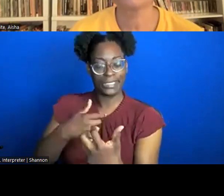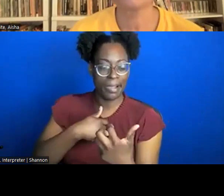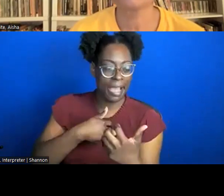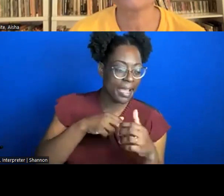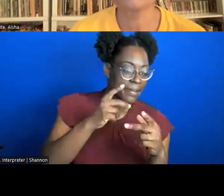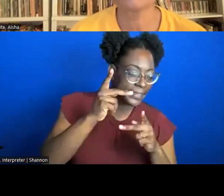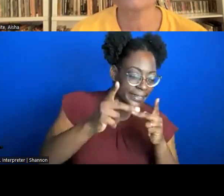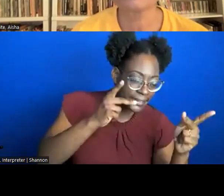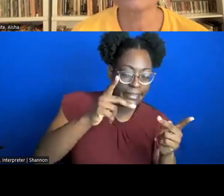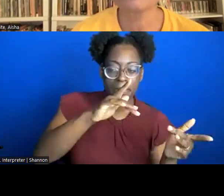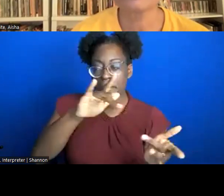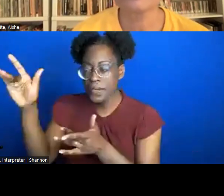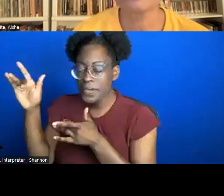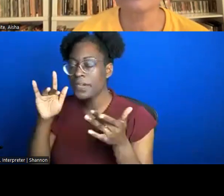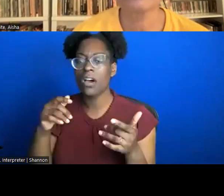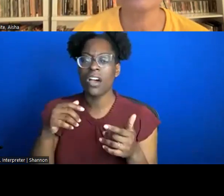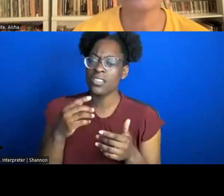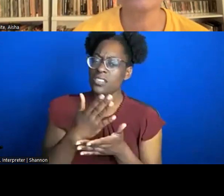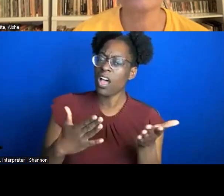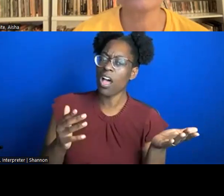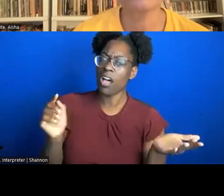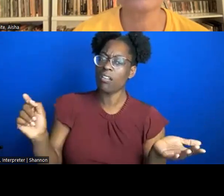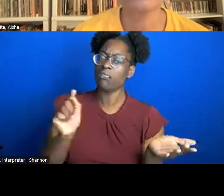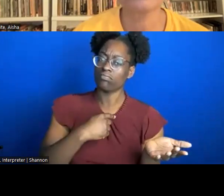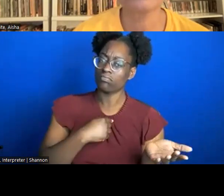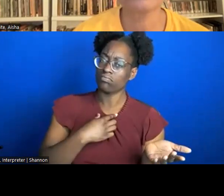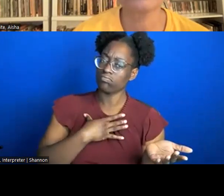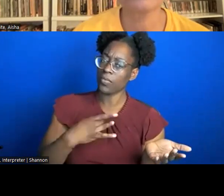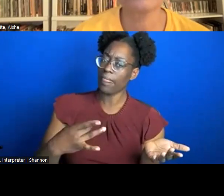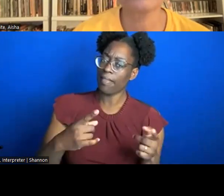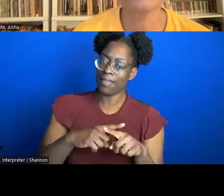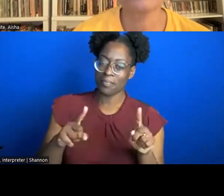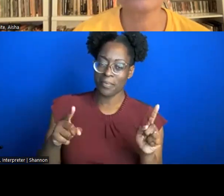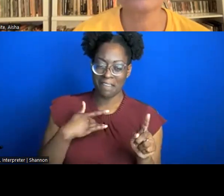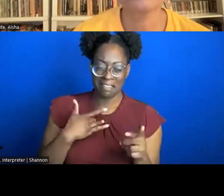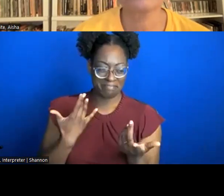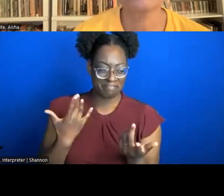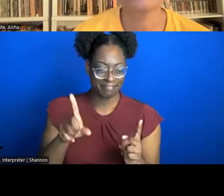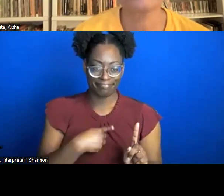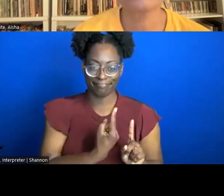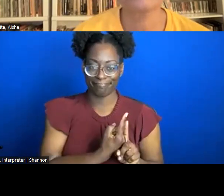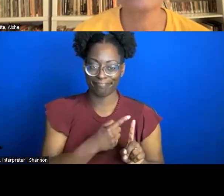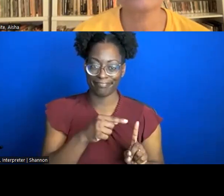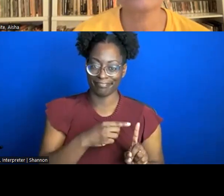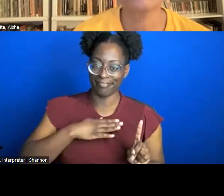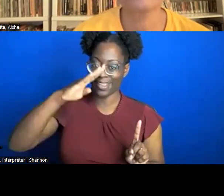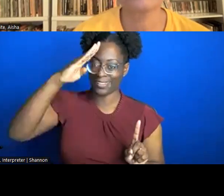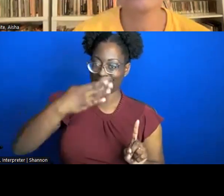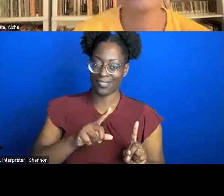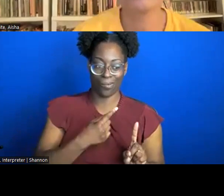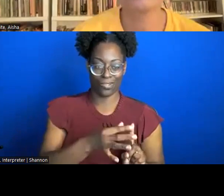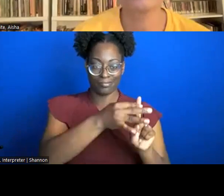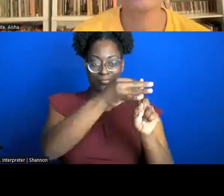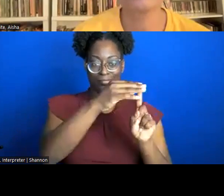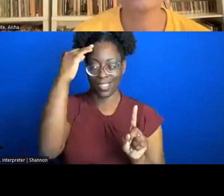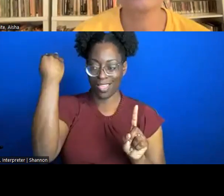to the director after, who both reassured me that he would be okay, but also understood my